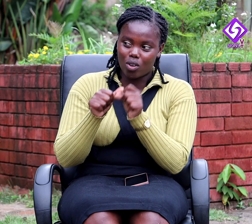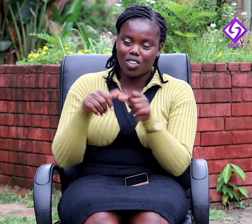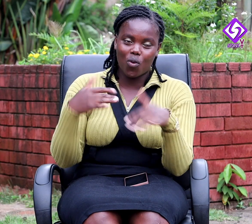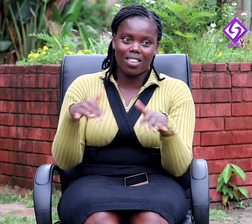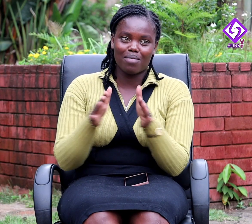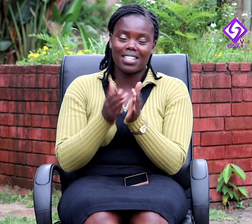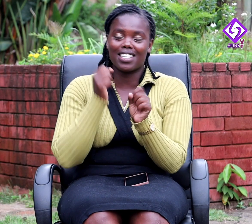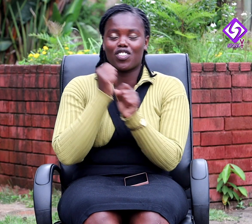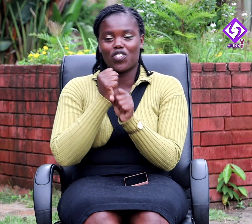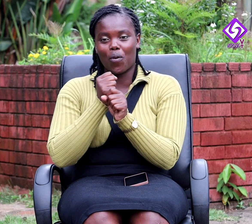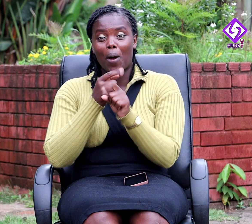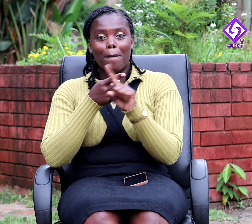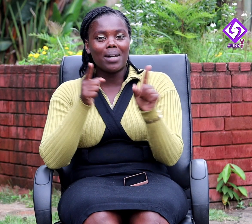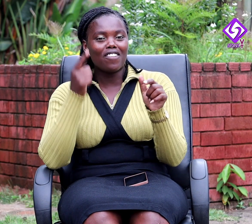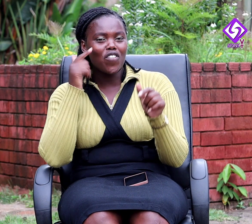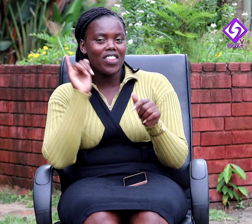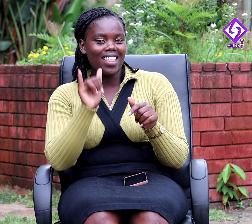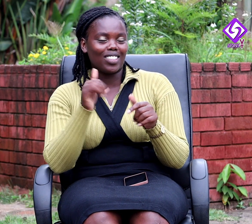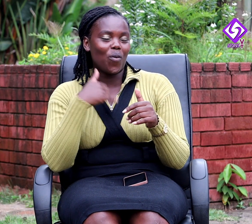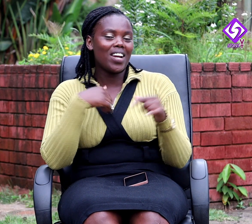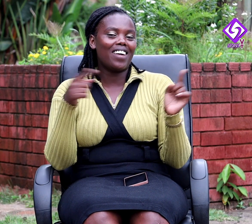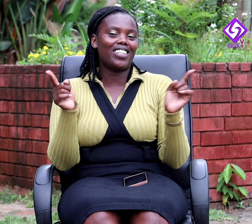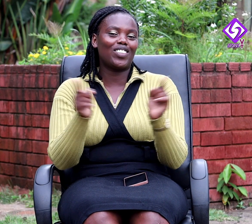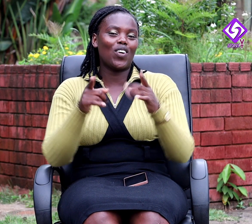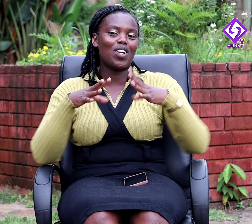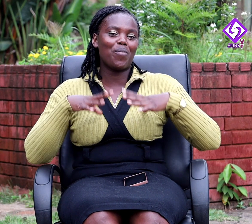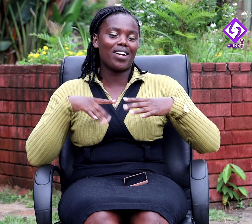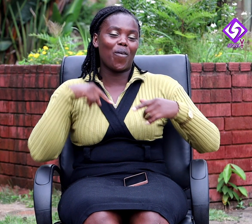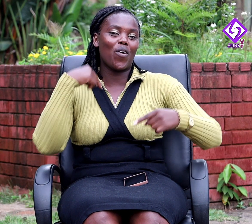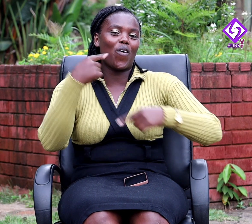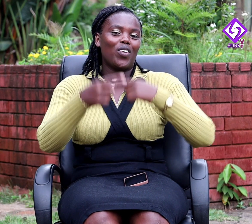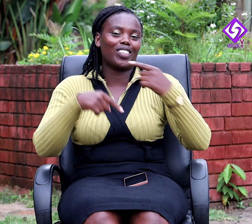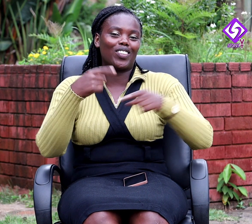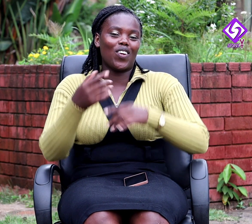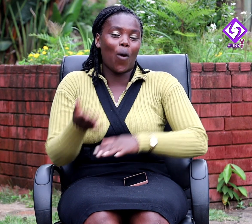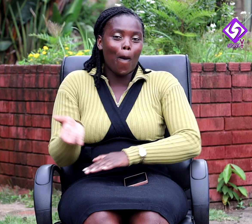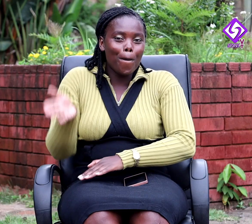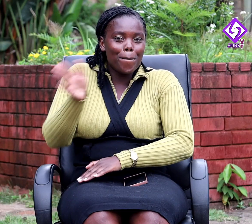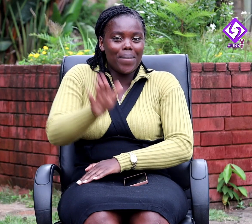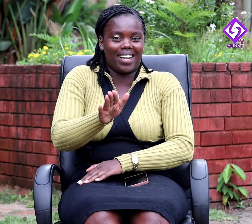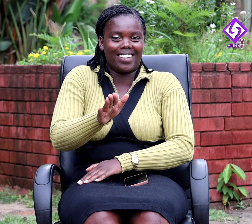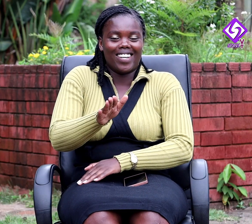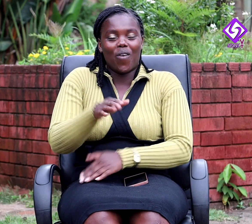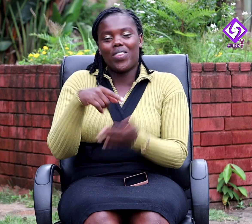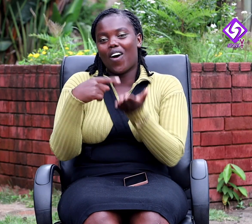savings, and at least you have the correct data. So we are going to take just a short break. Before we come